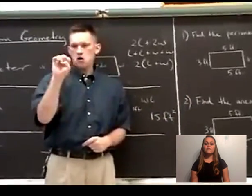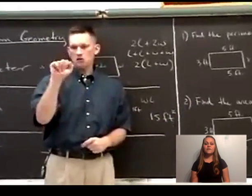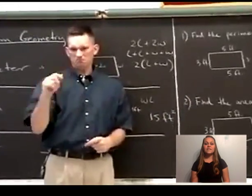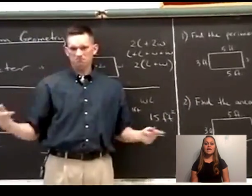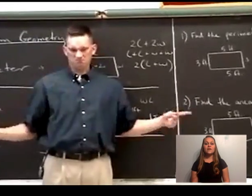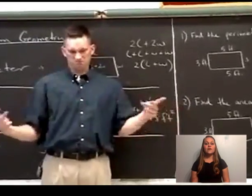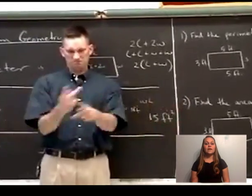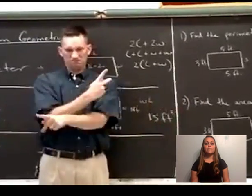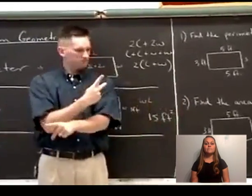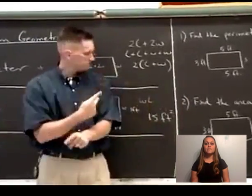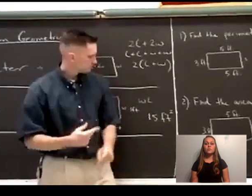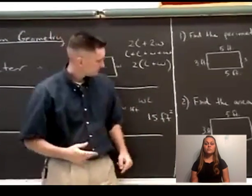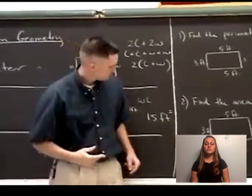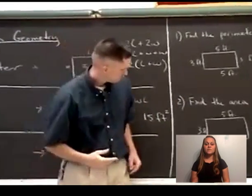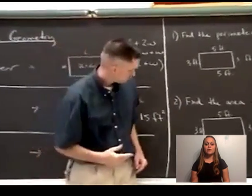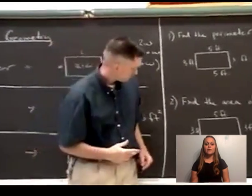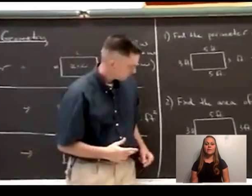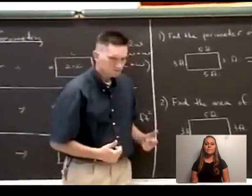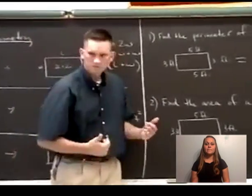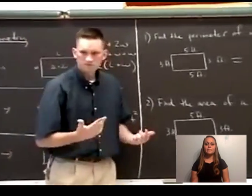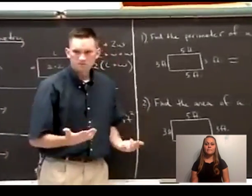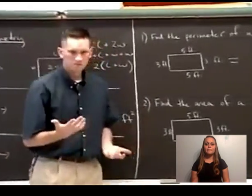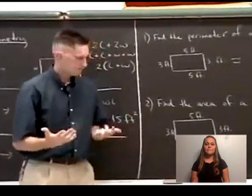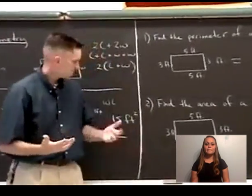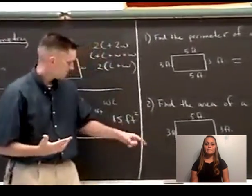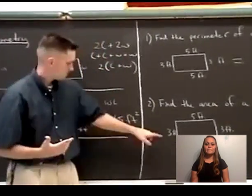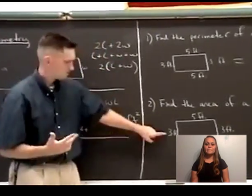Now how do you find the area? You multiply, right?